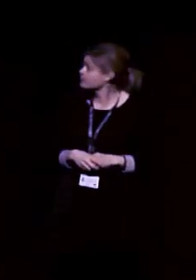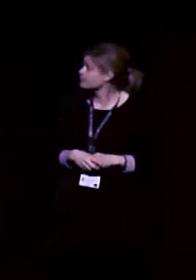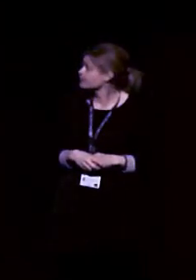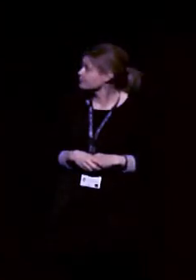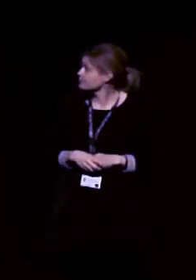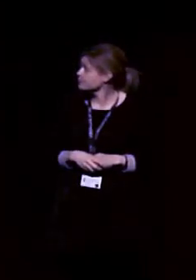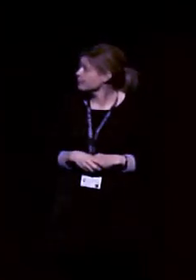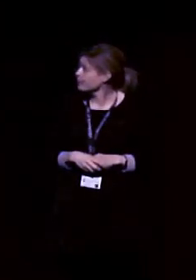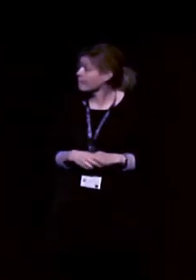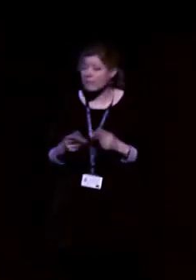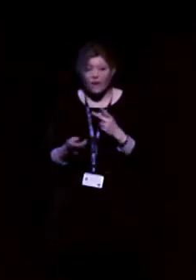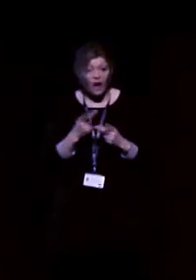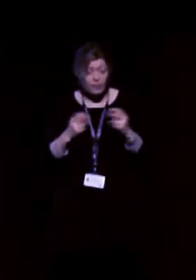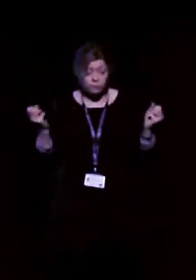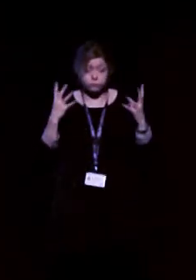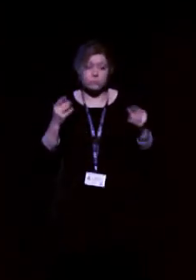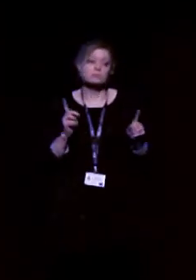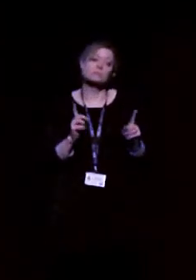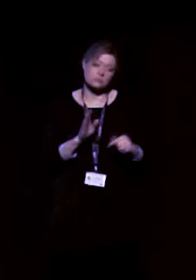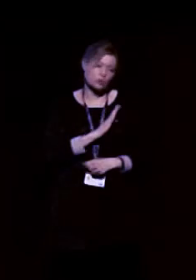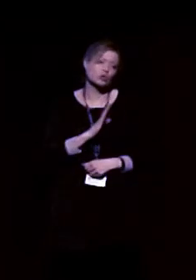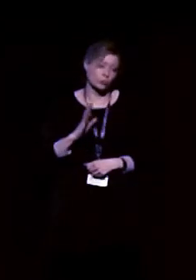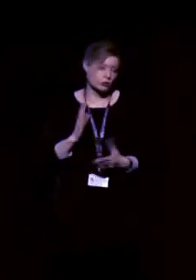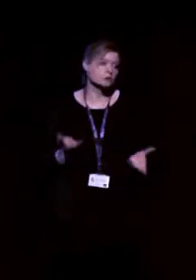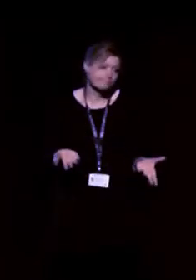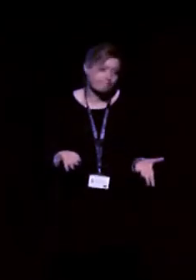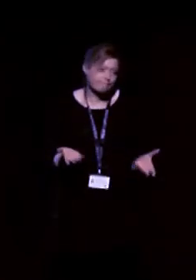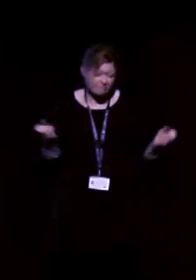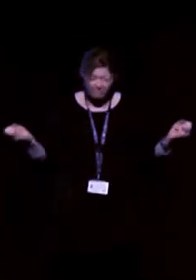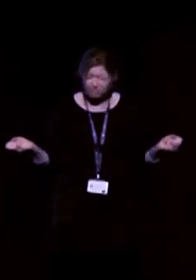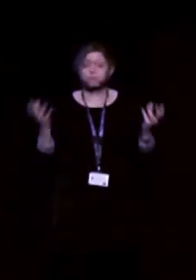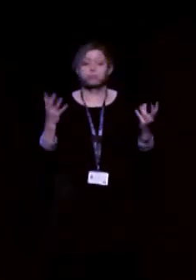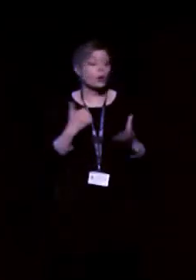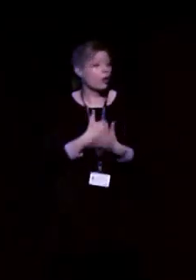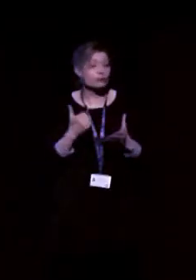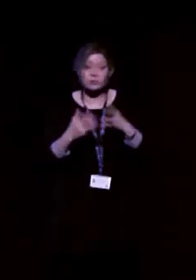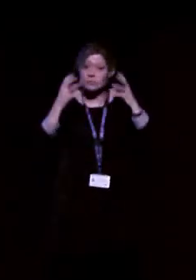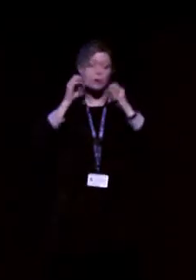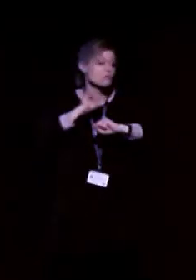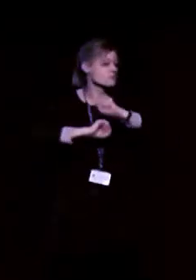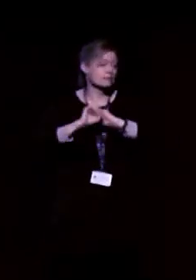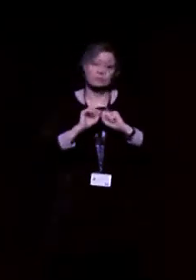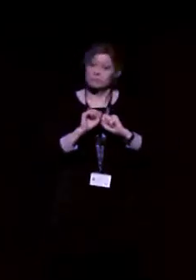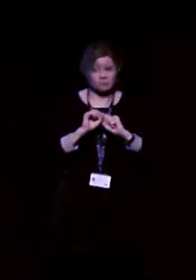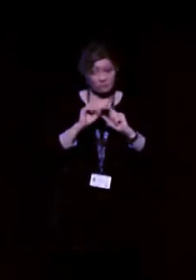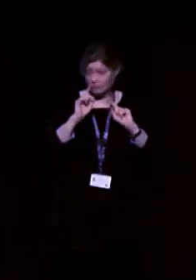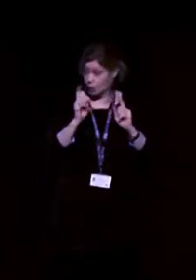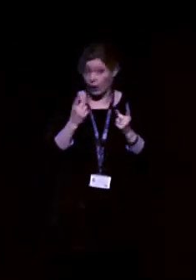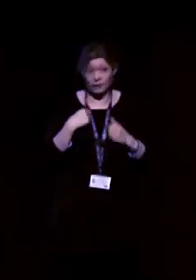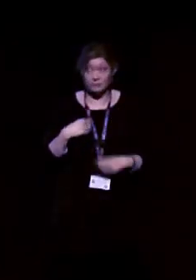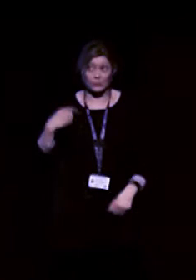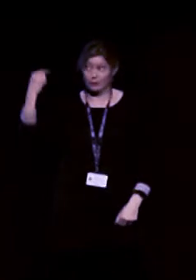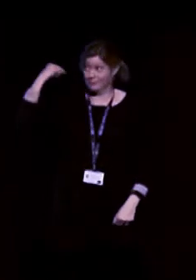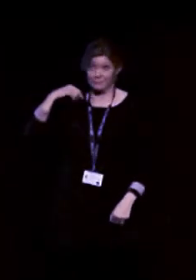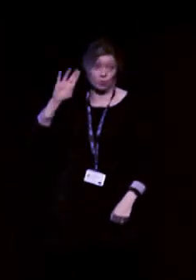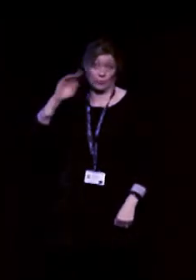exposures, obviously we're talking about military noise, which is very high, and you can't wear protection on the battlefield,